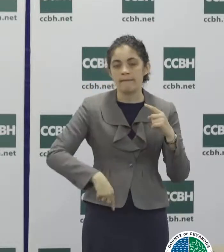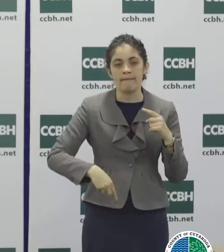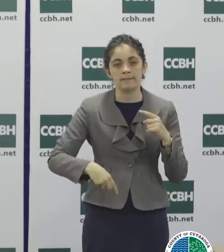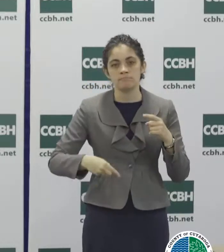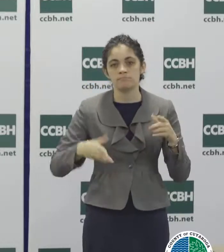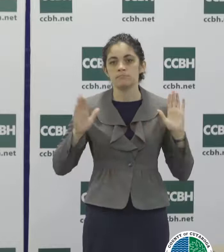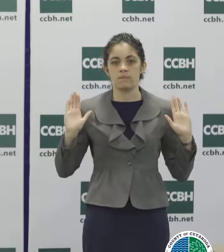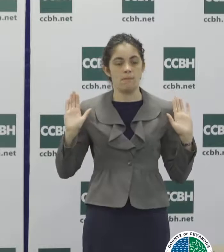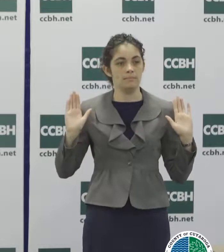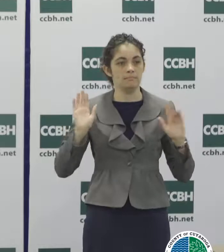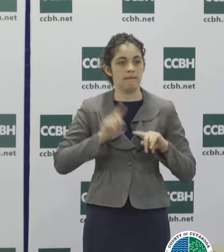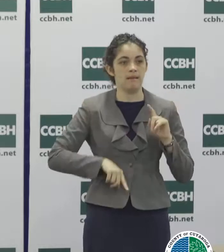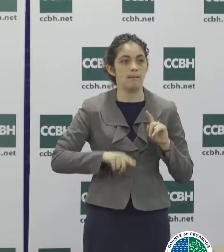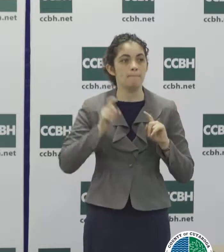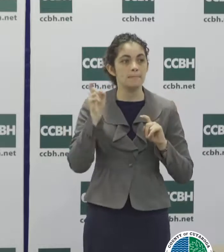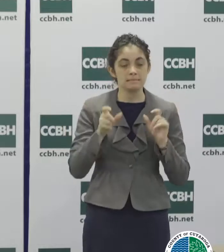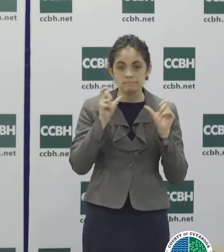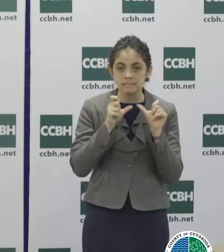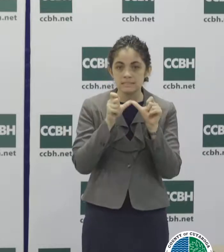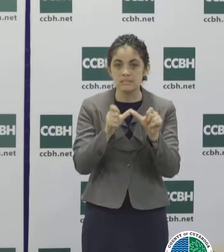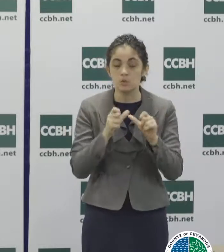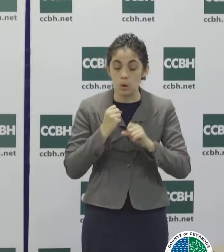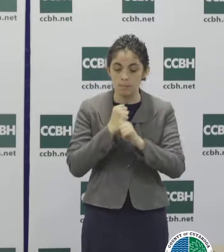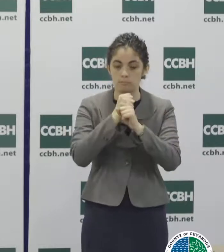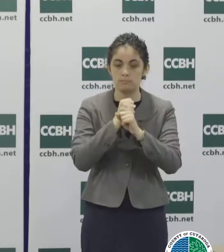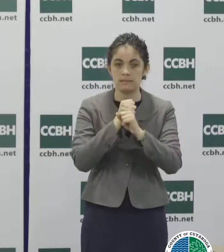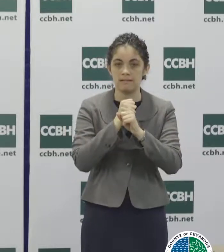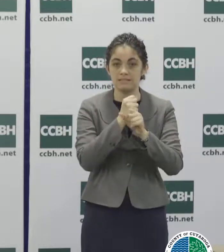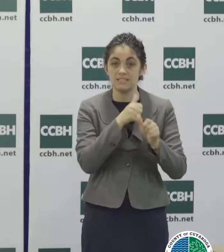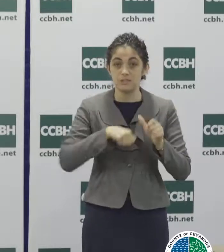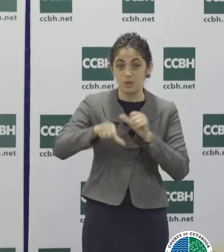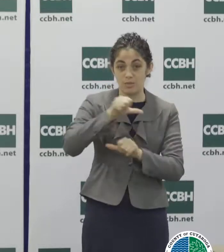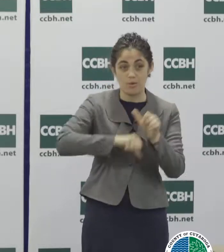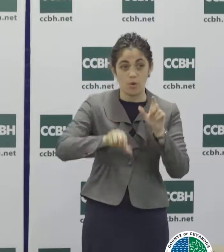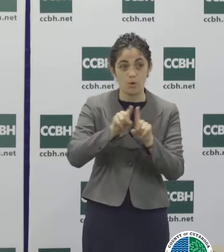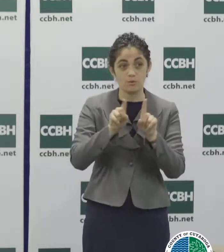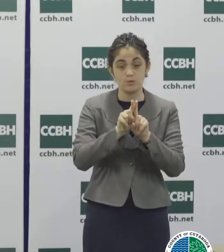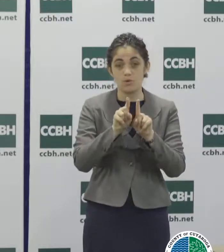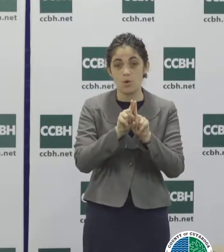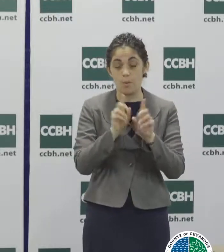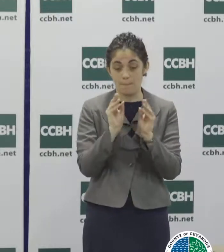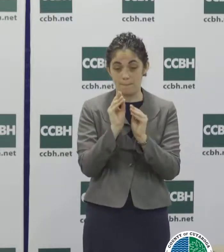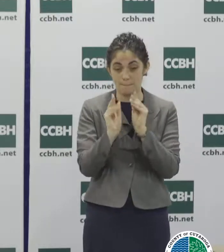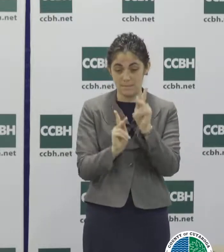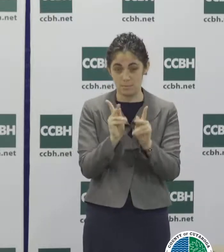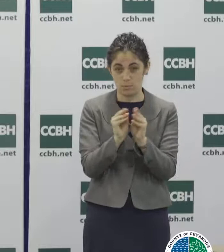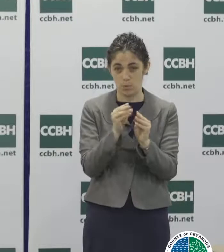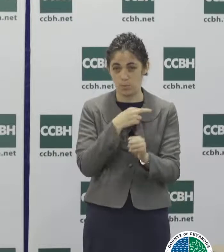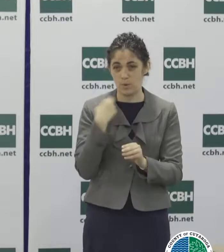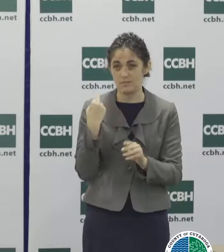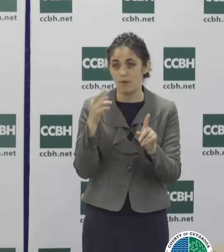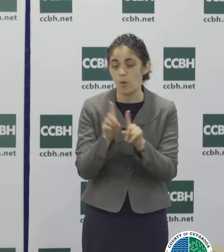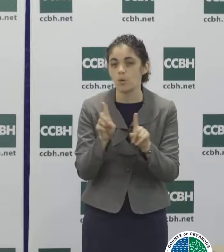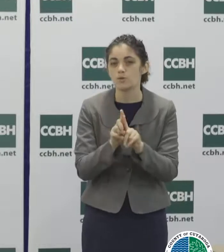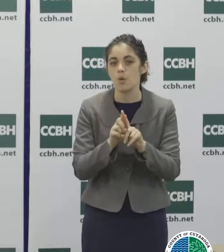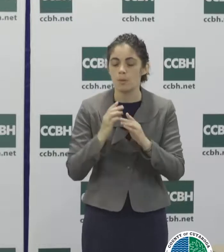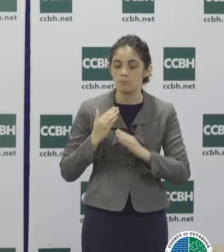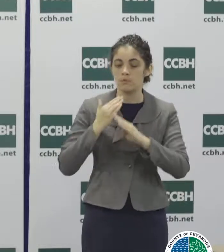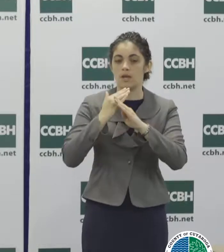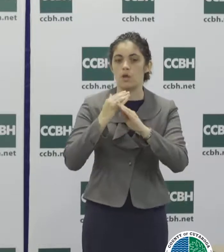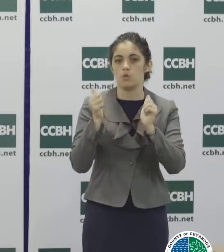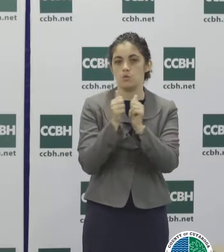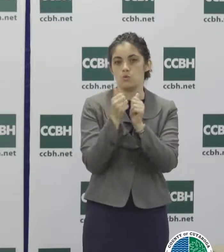let up. We have to continue to protect each other, continue to protect those most vulnerable, and continue to prevent